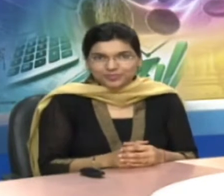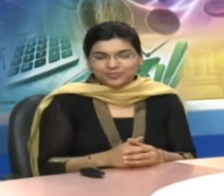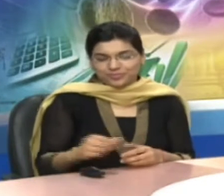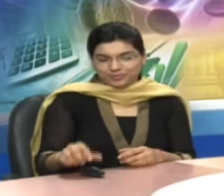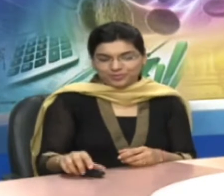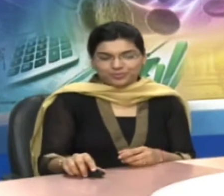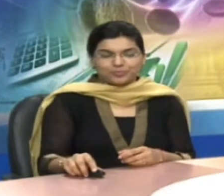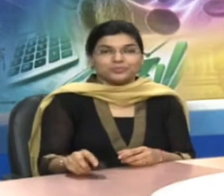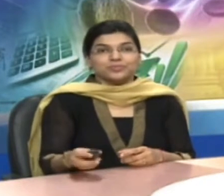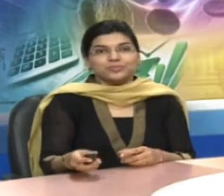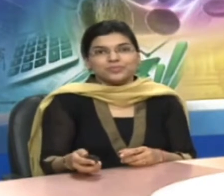with young children.